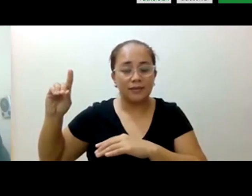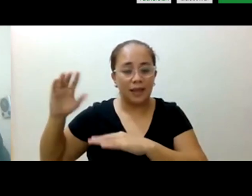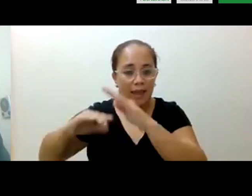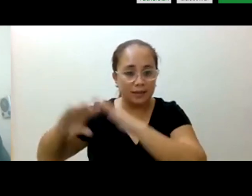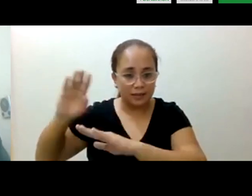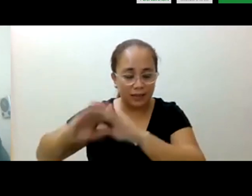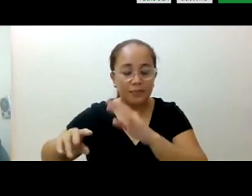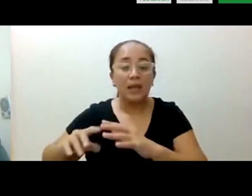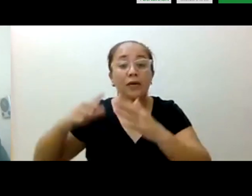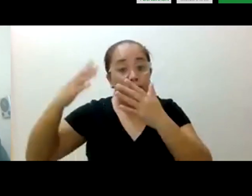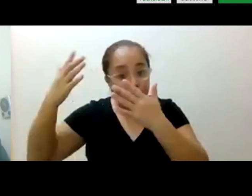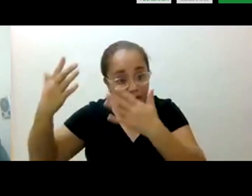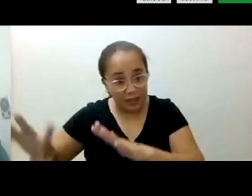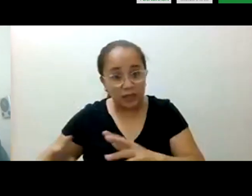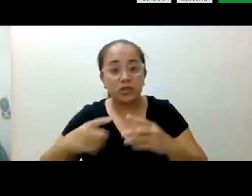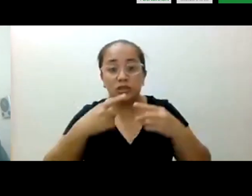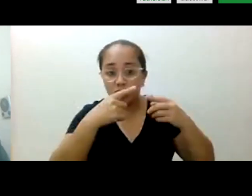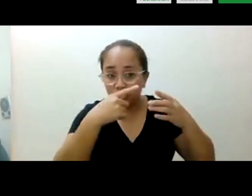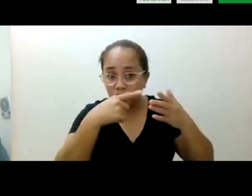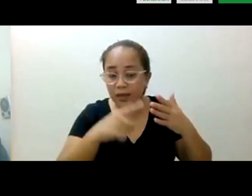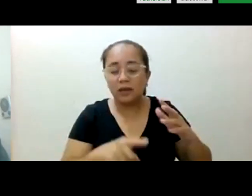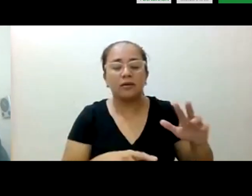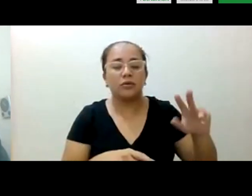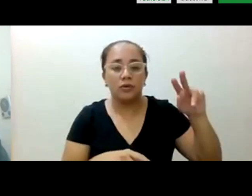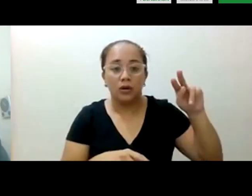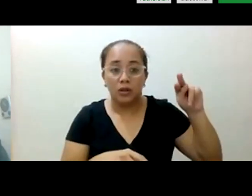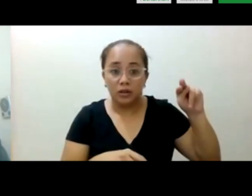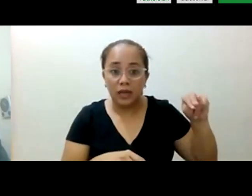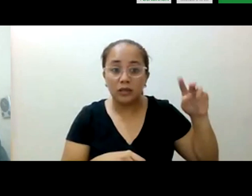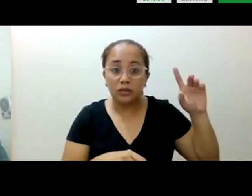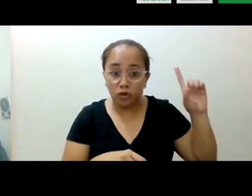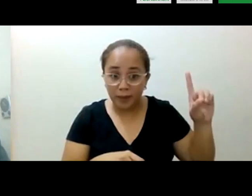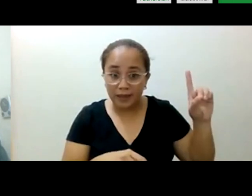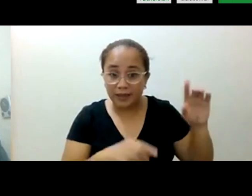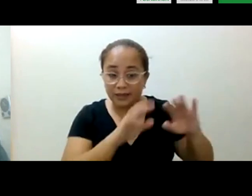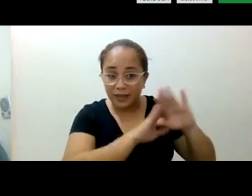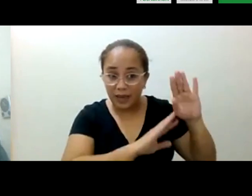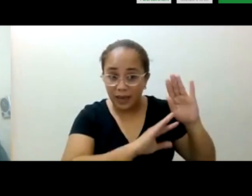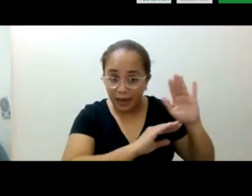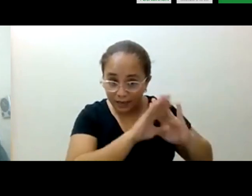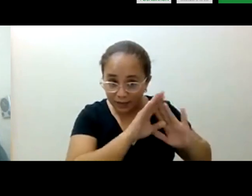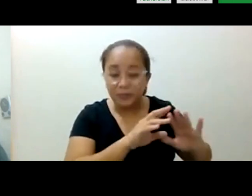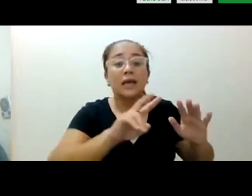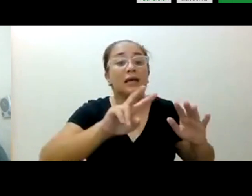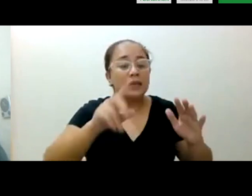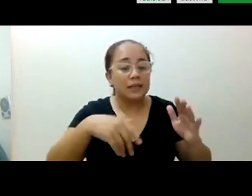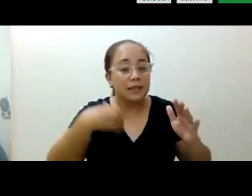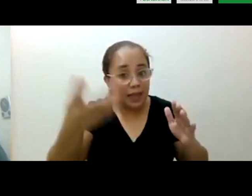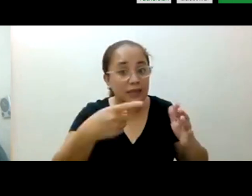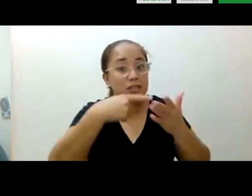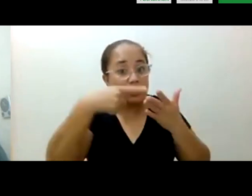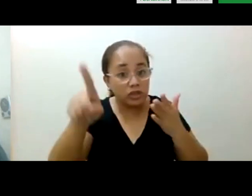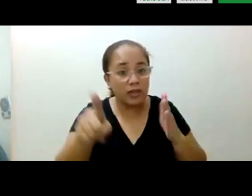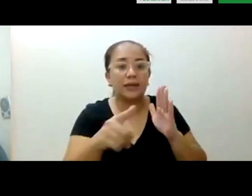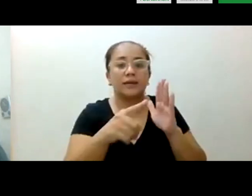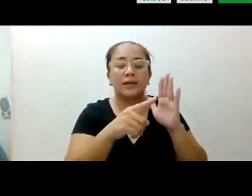hand shape of the non-dominant hand. And then we look at the orientation of the palm of the dominant